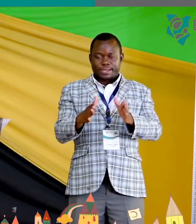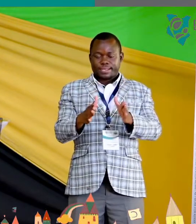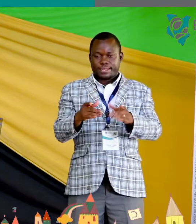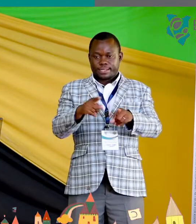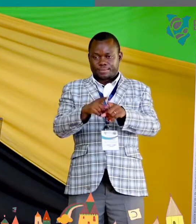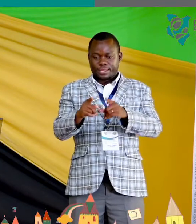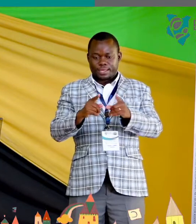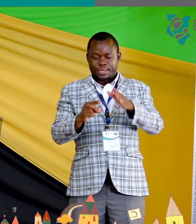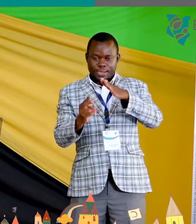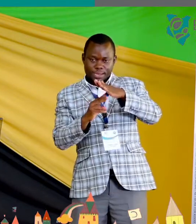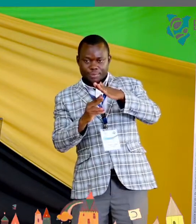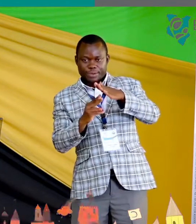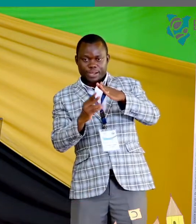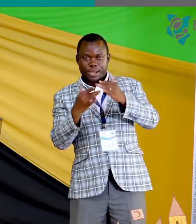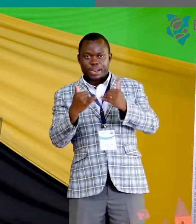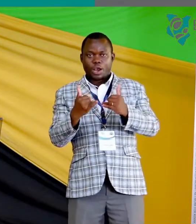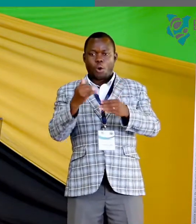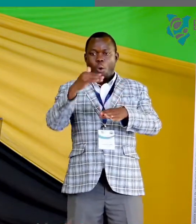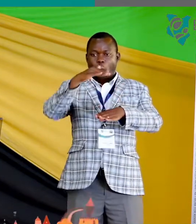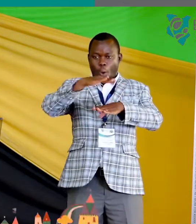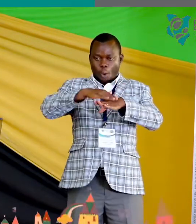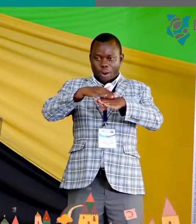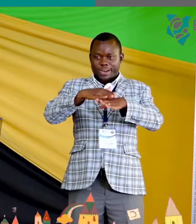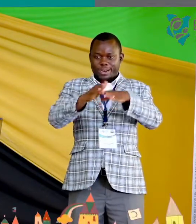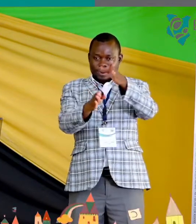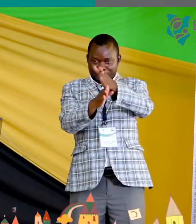deputy. On infrastructure development,